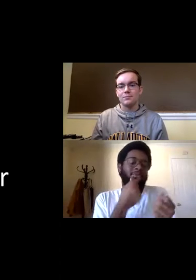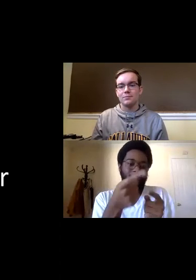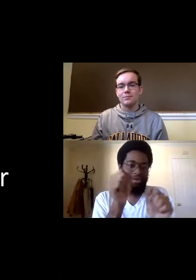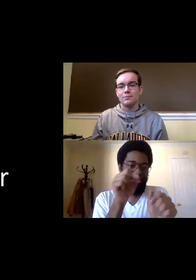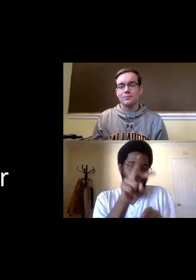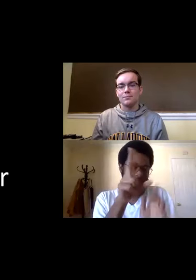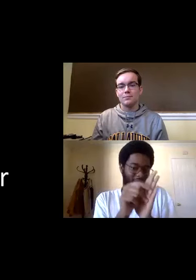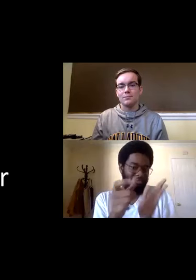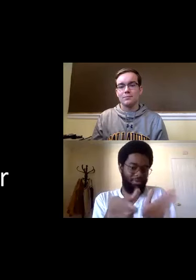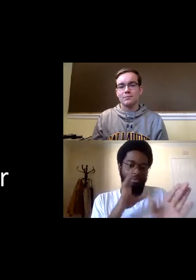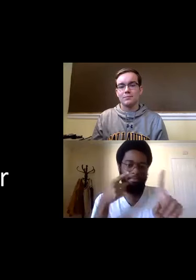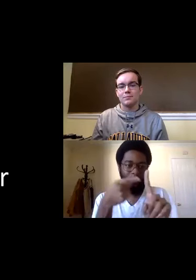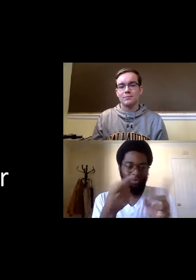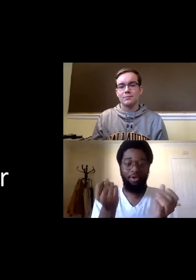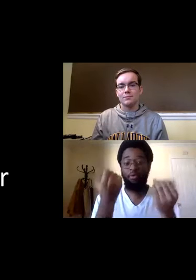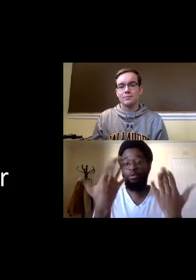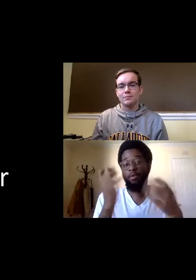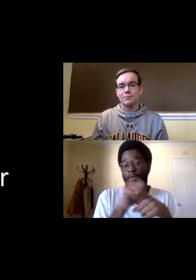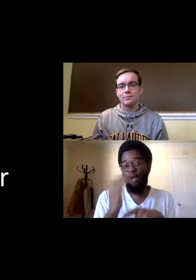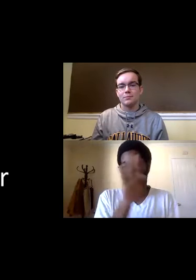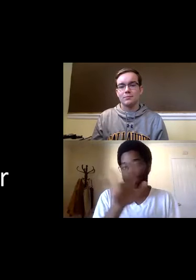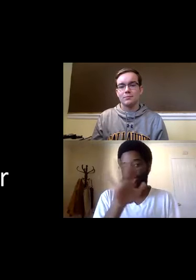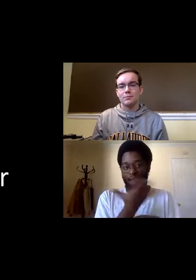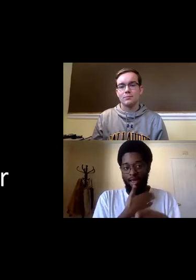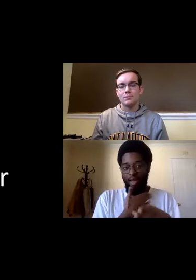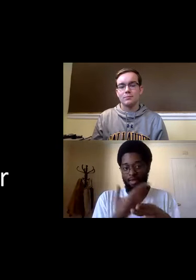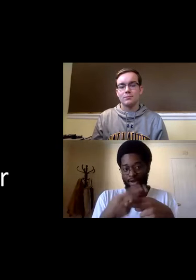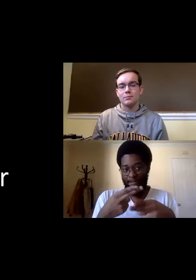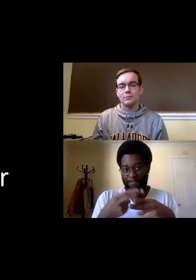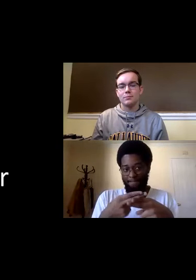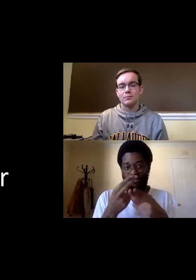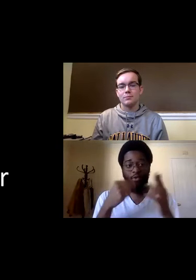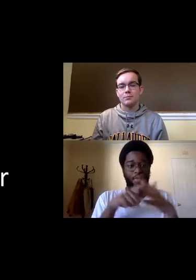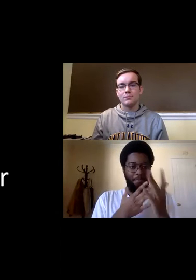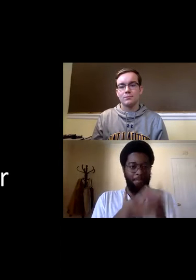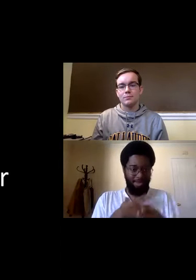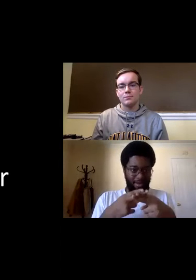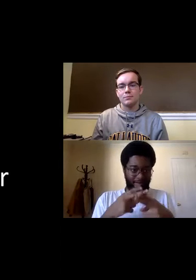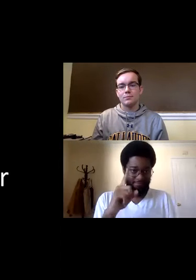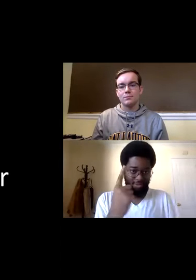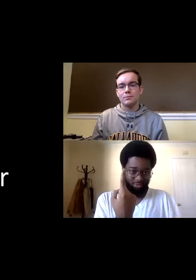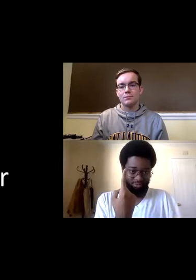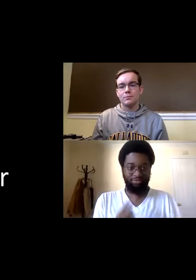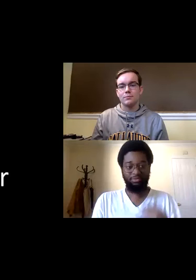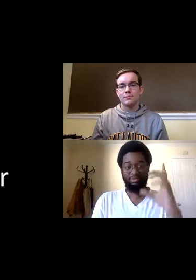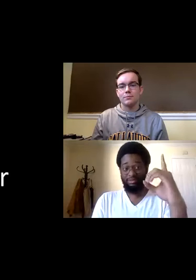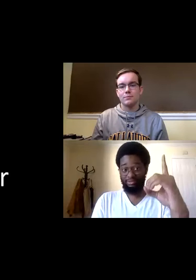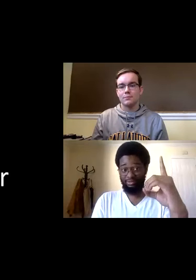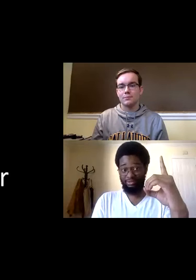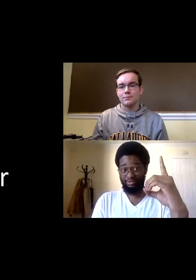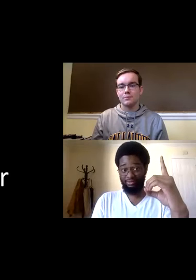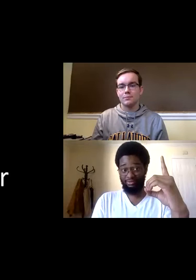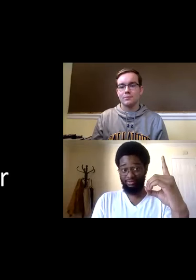for the participants that are joining, the point here is we want to practice our finger spelling. I'll start with my name